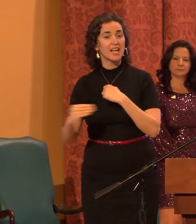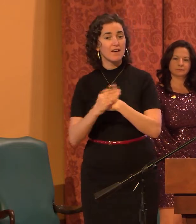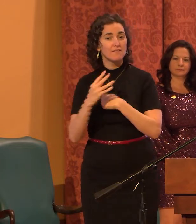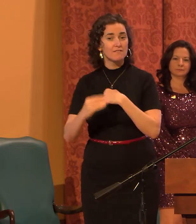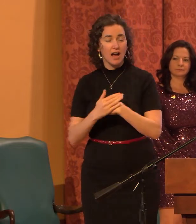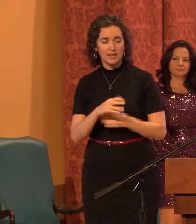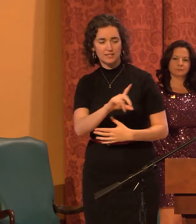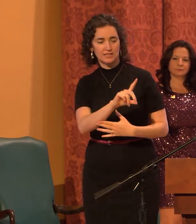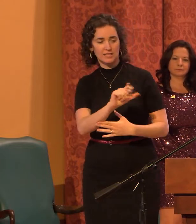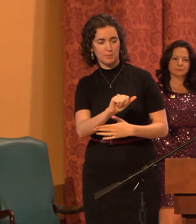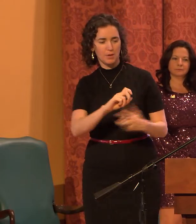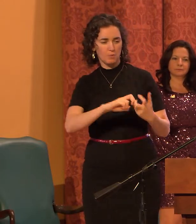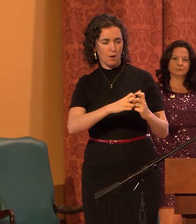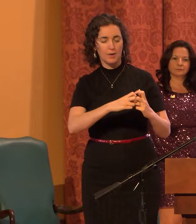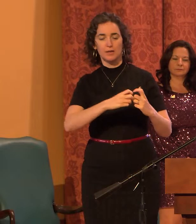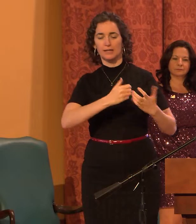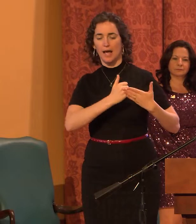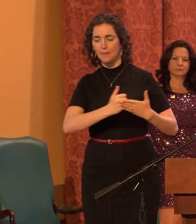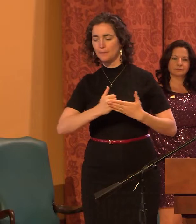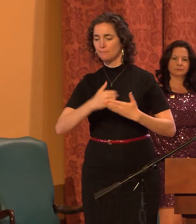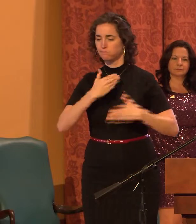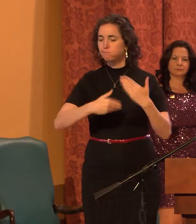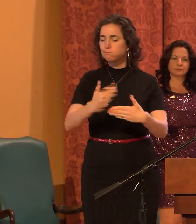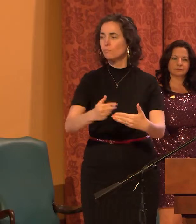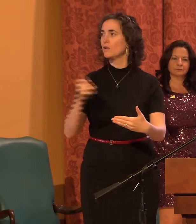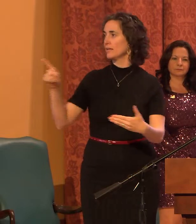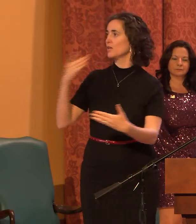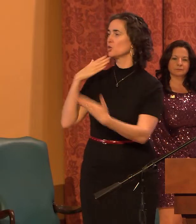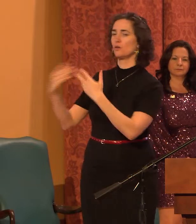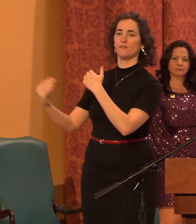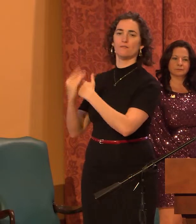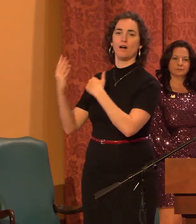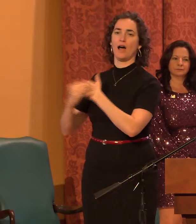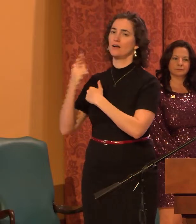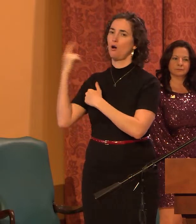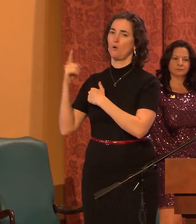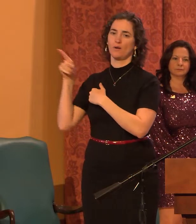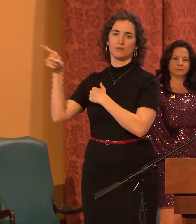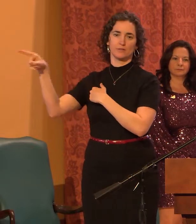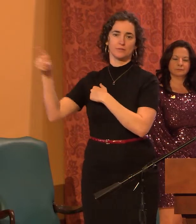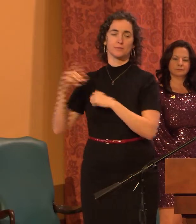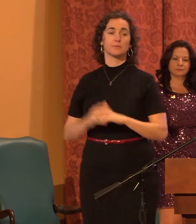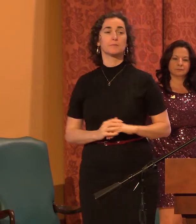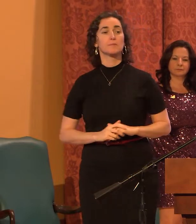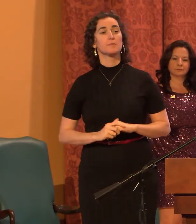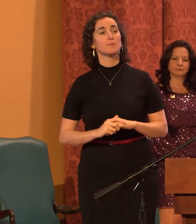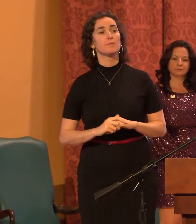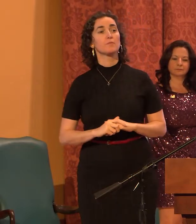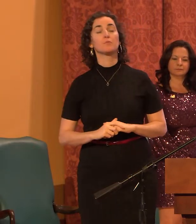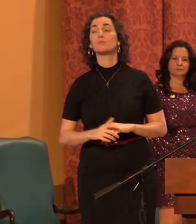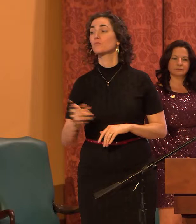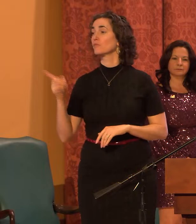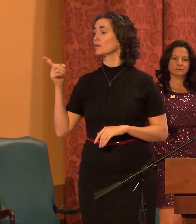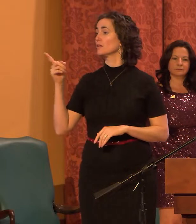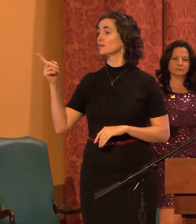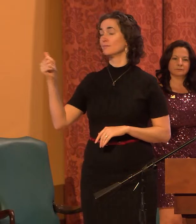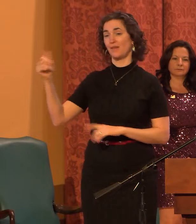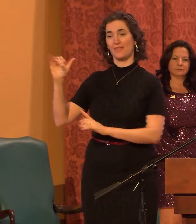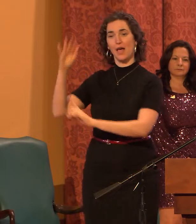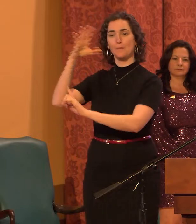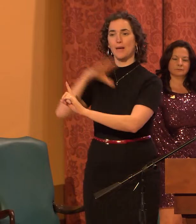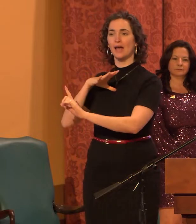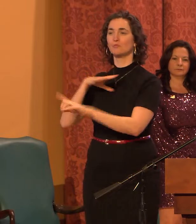moving disability issues forward, he would be a great person to speak to on this issue. He is a man